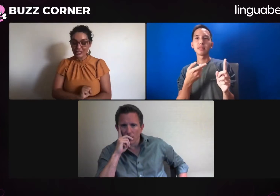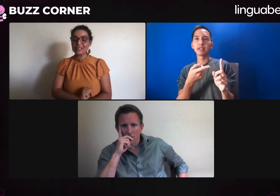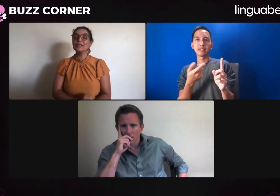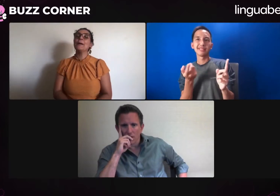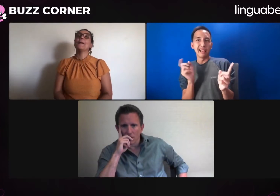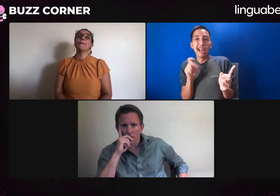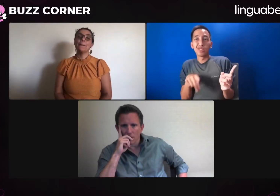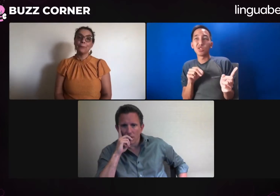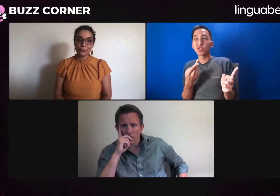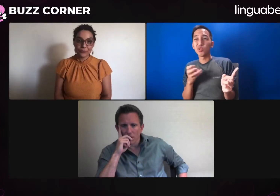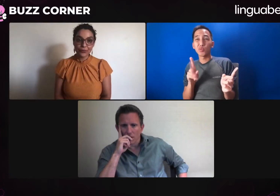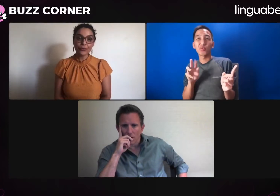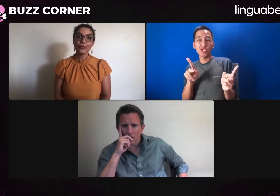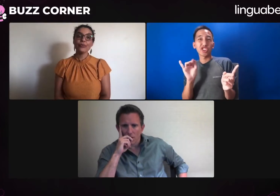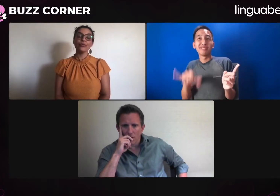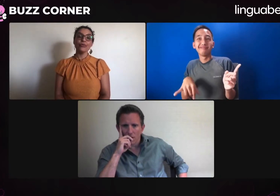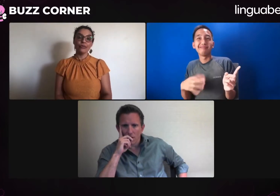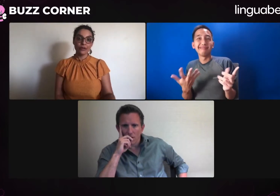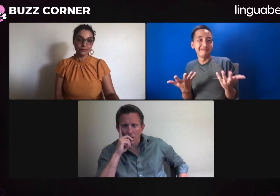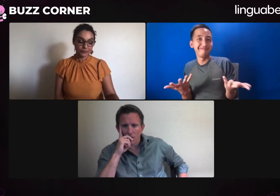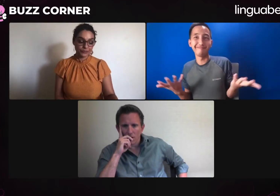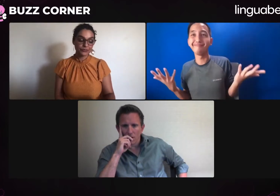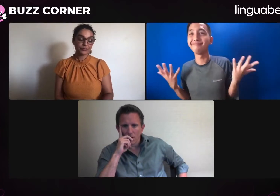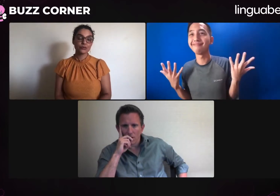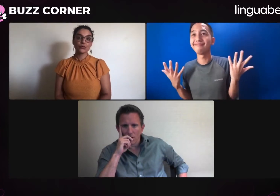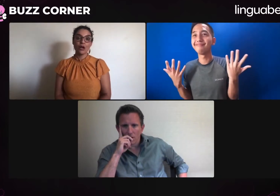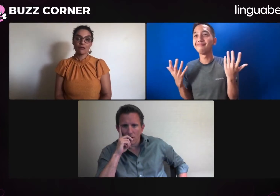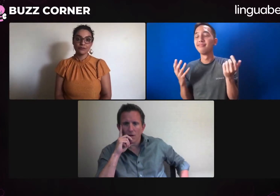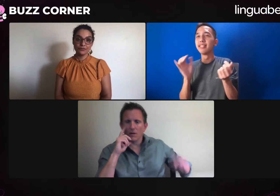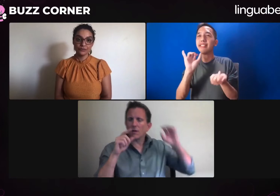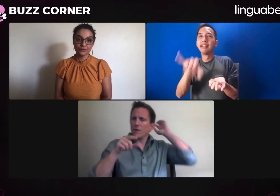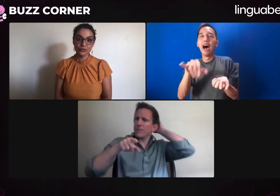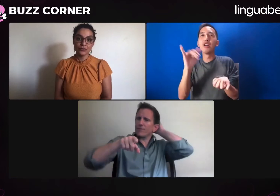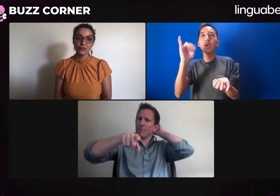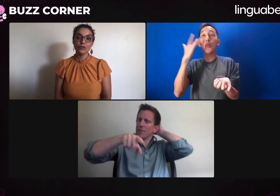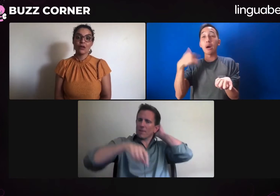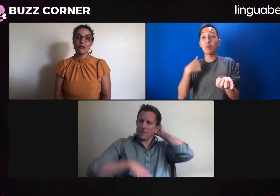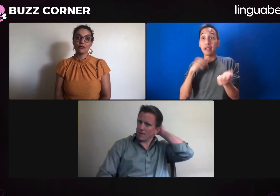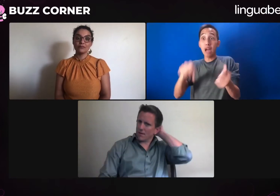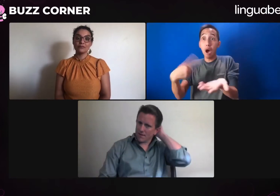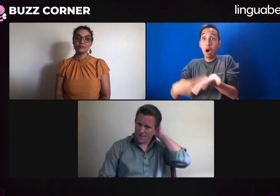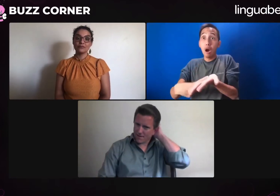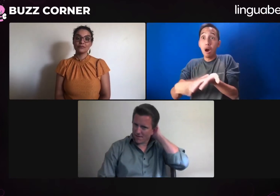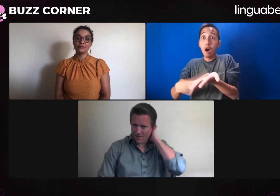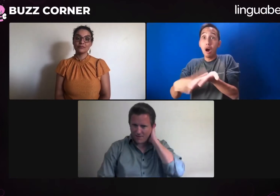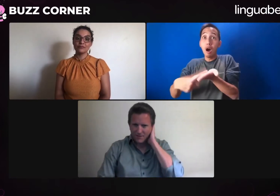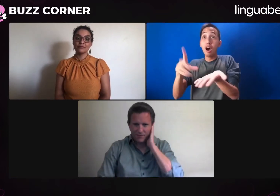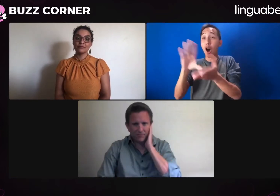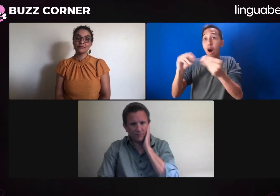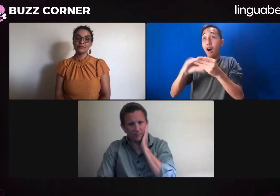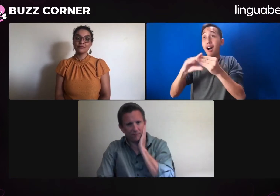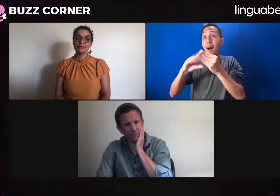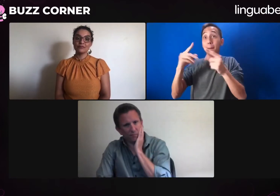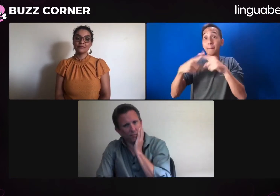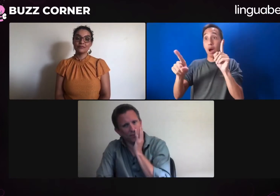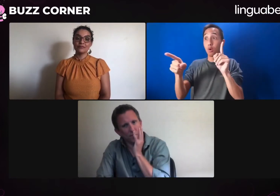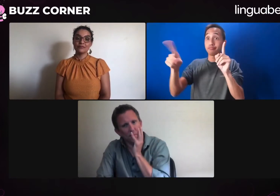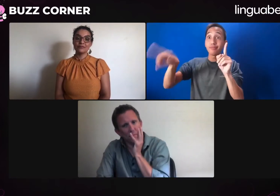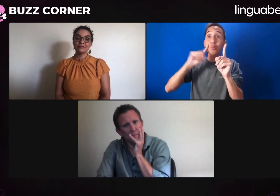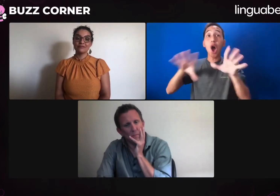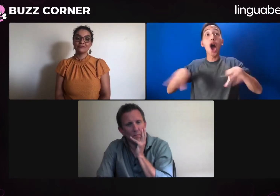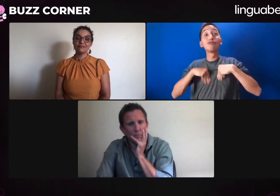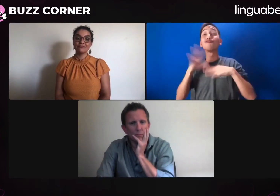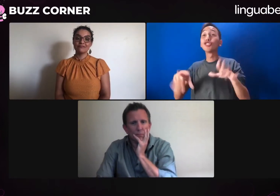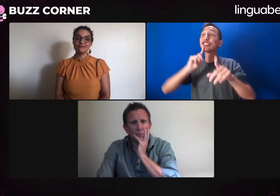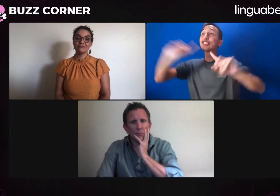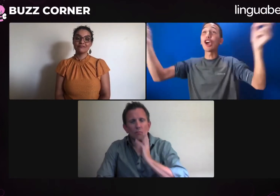deep into who they are and their And do behavior? the work. You're right. They They're have to gonna be willing have to to do the do it. work. That's why we can